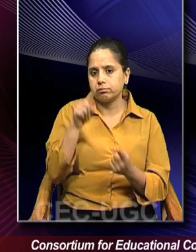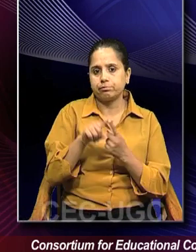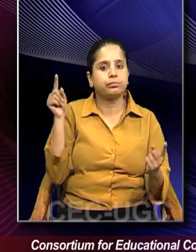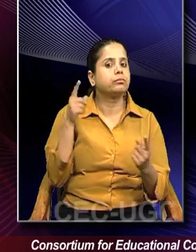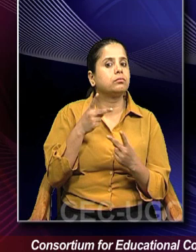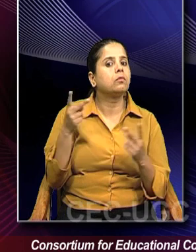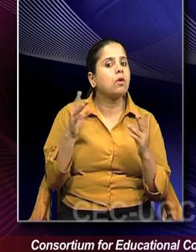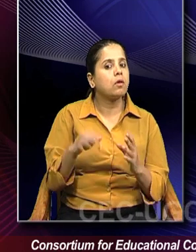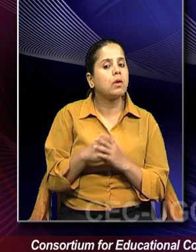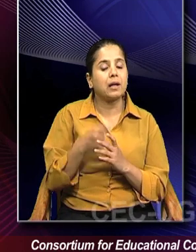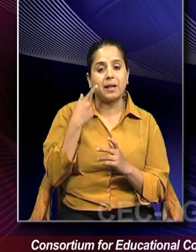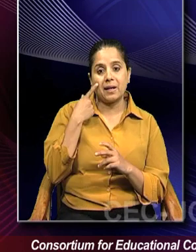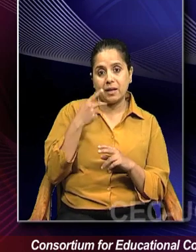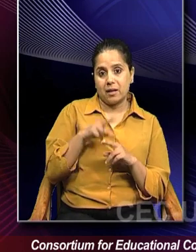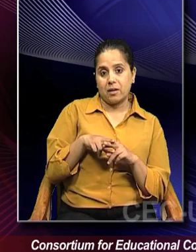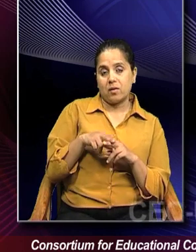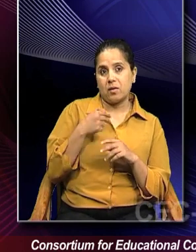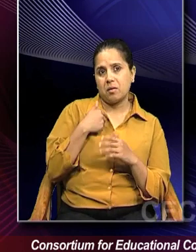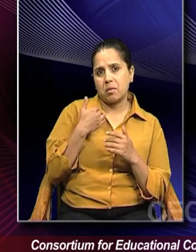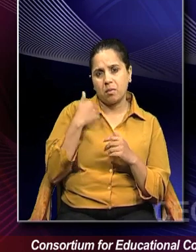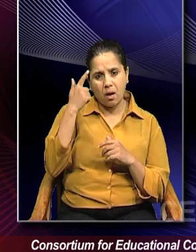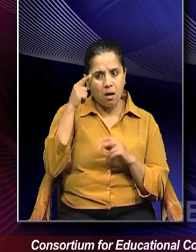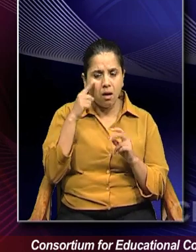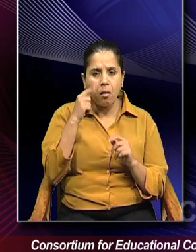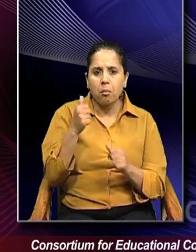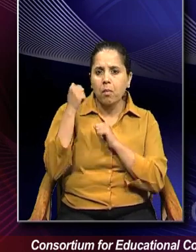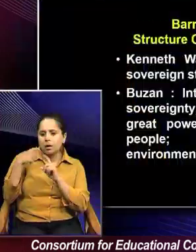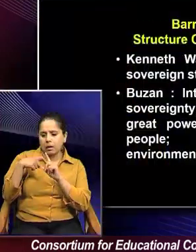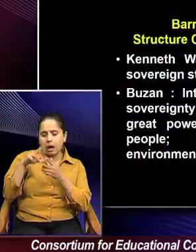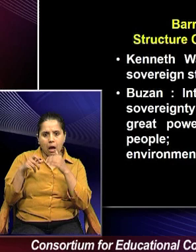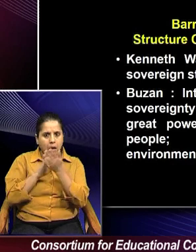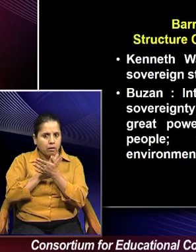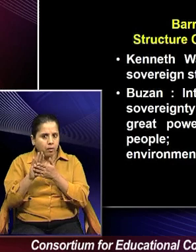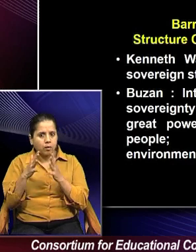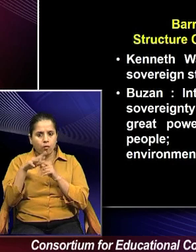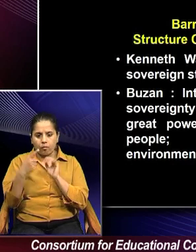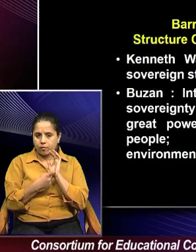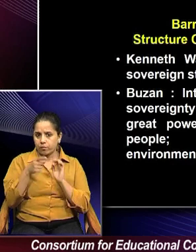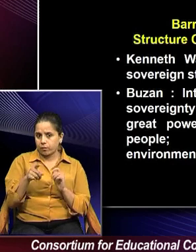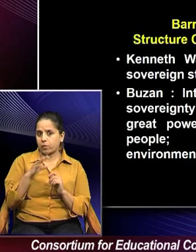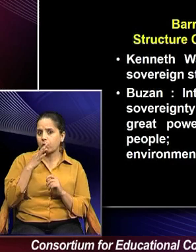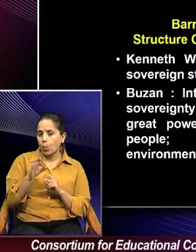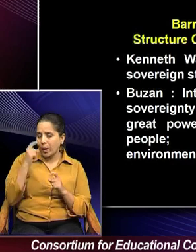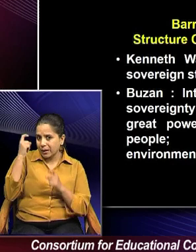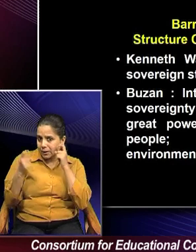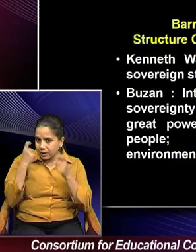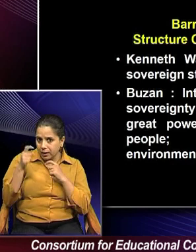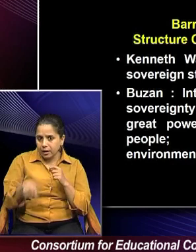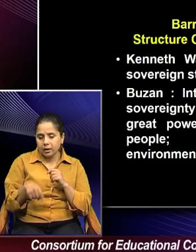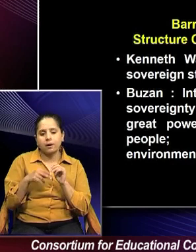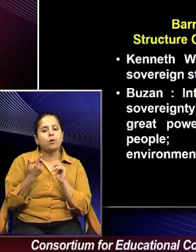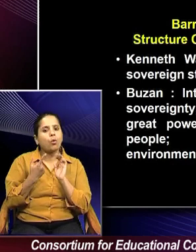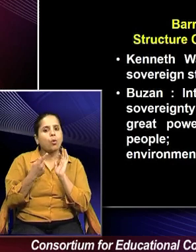them. If I can recall Kenneth Waltz, one of the realist thinker or